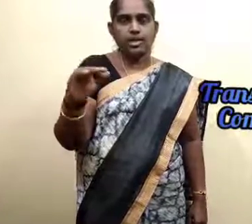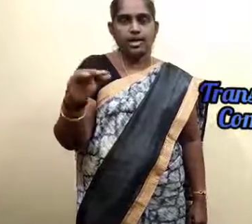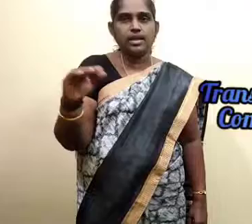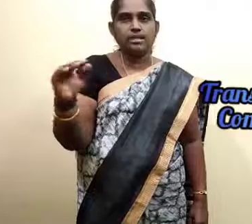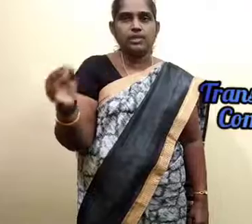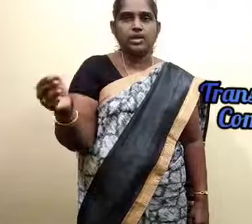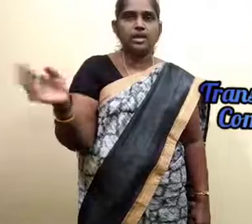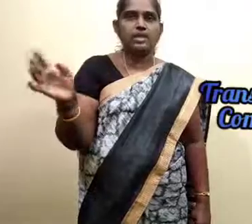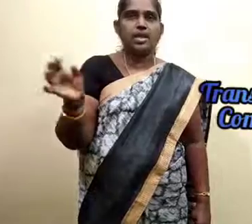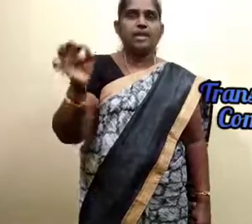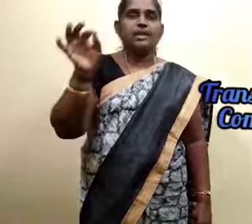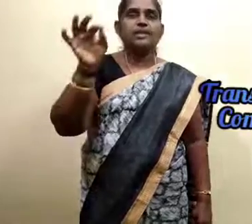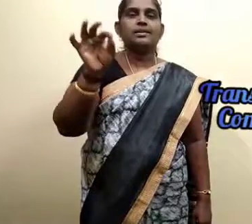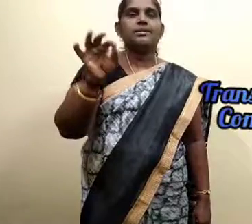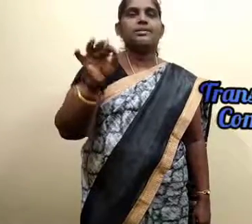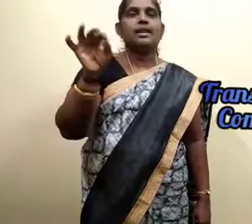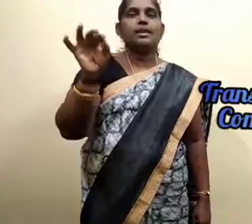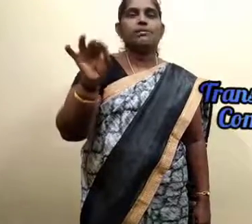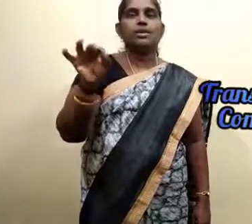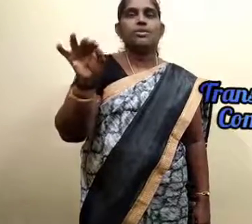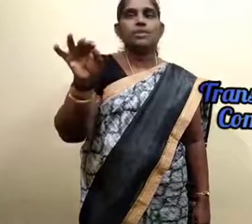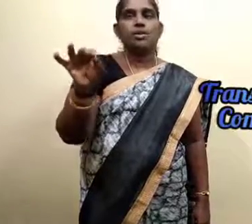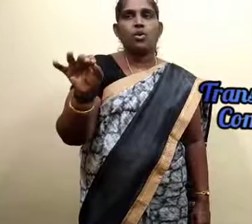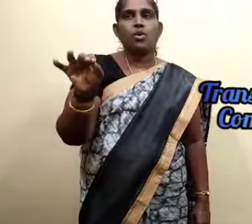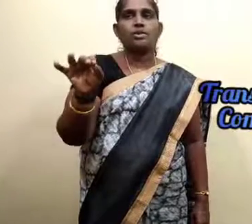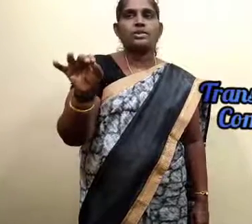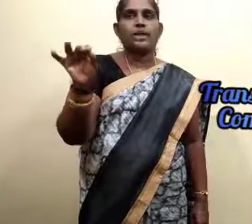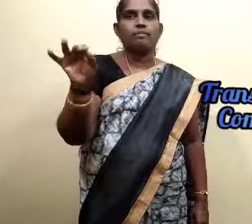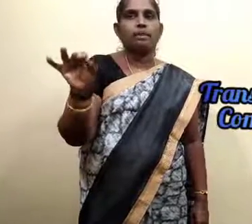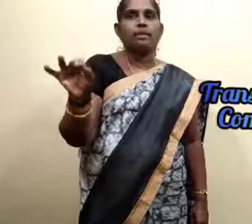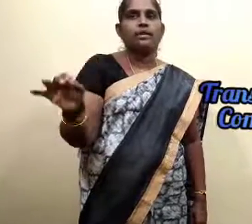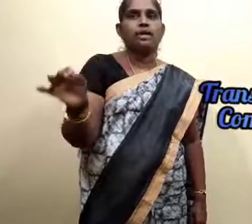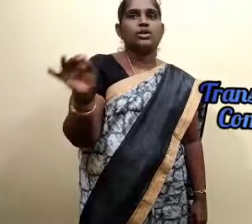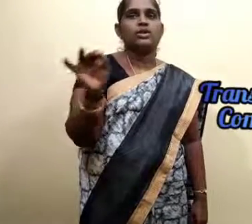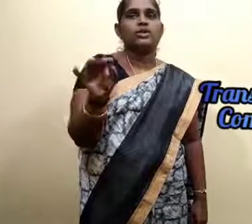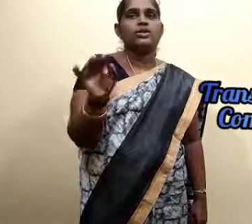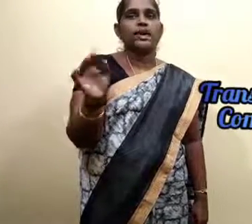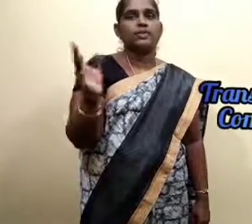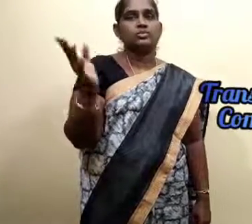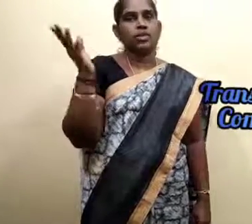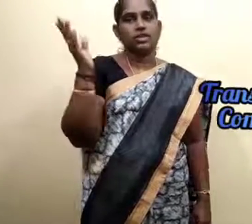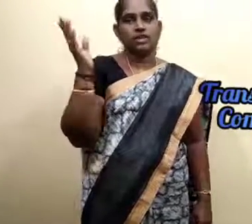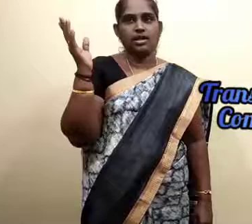and communication. Industrial revolution was dependent on good transportation.